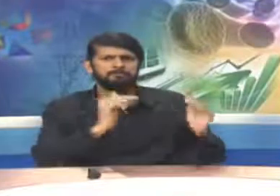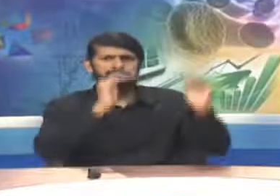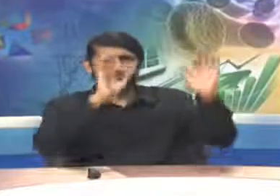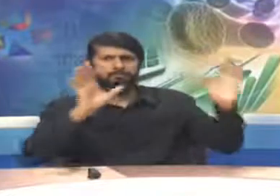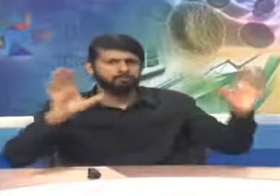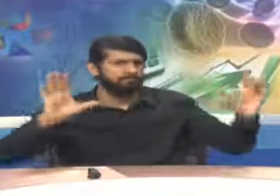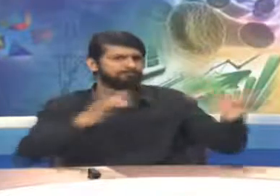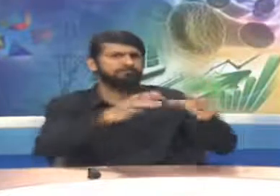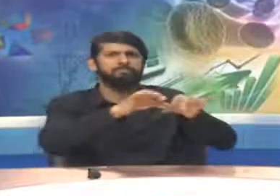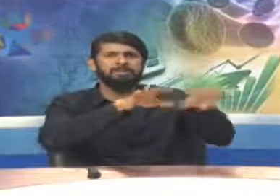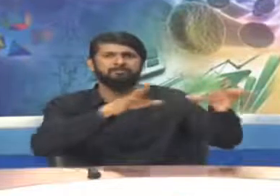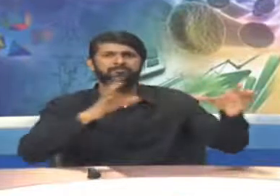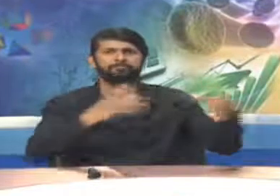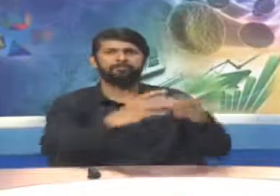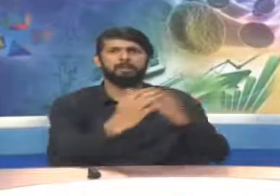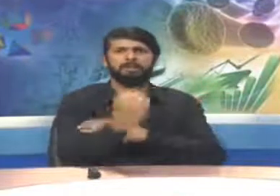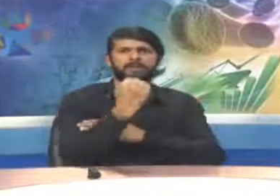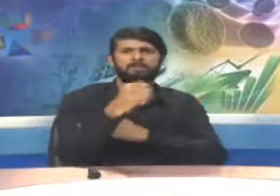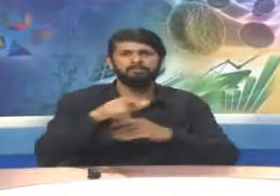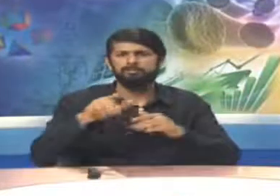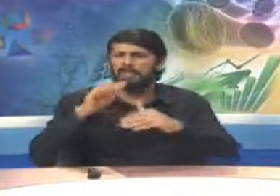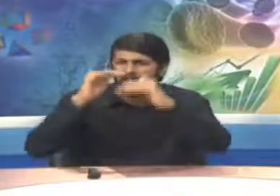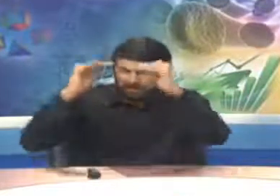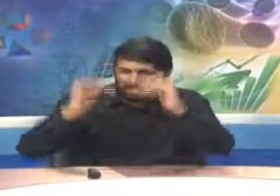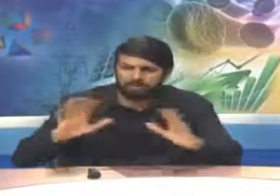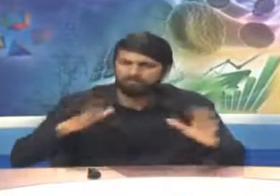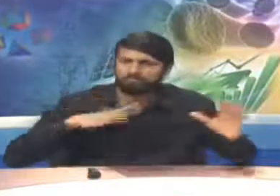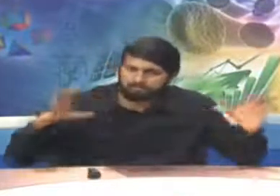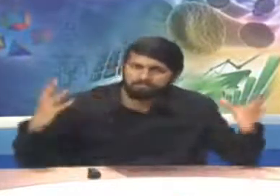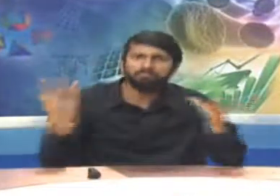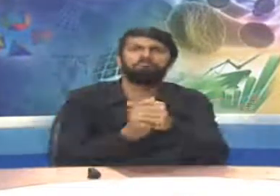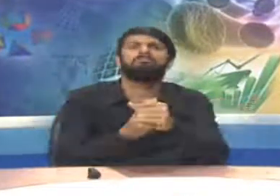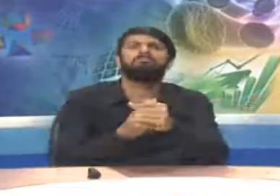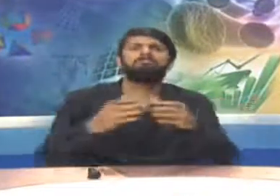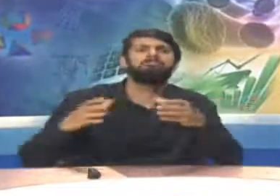establishing cordial relations between the